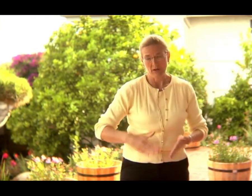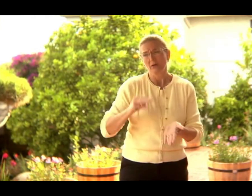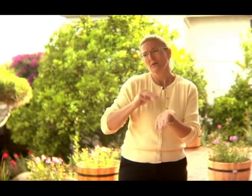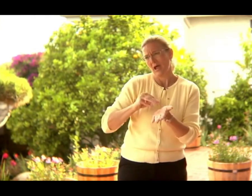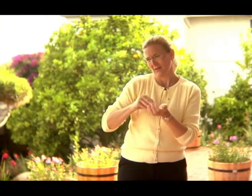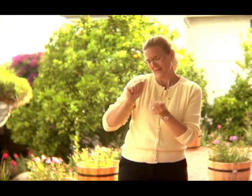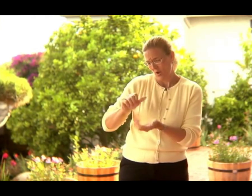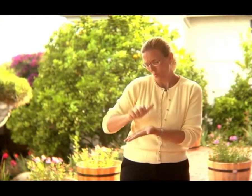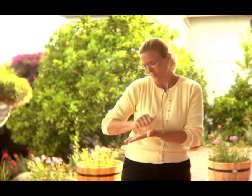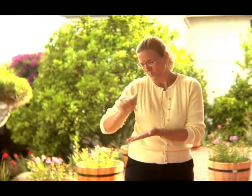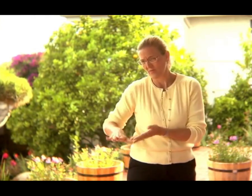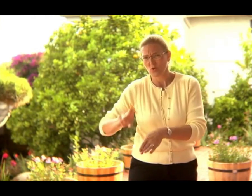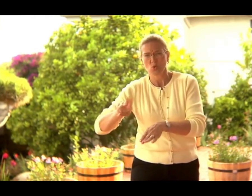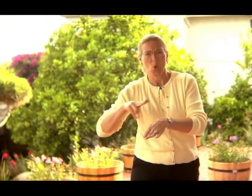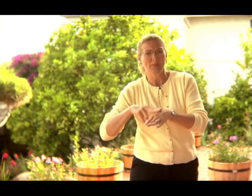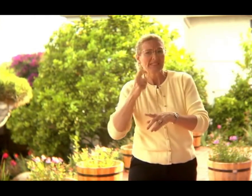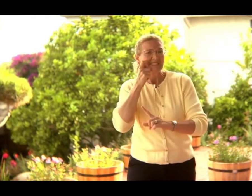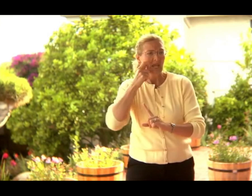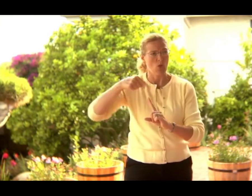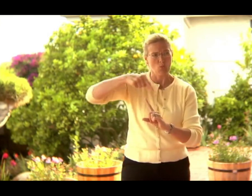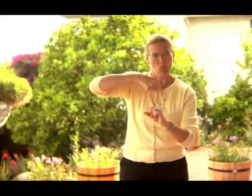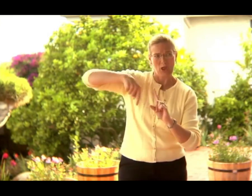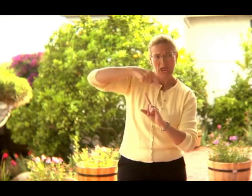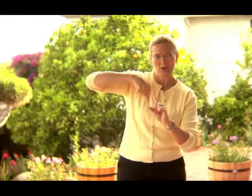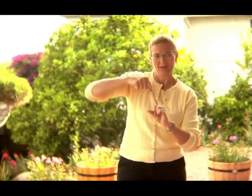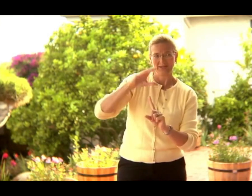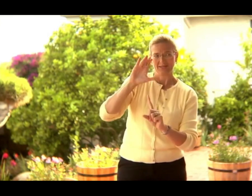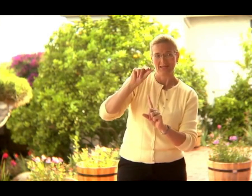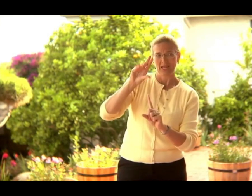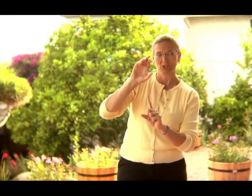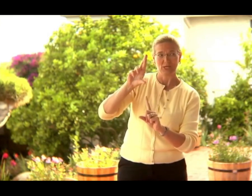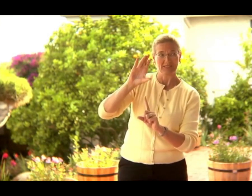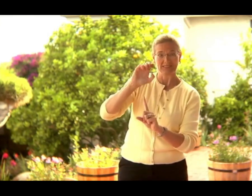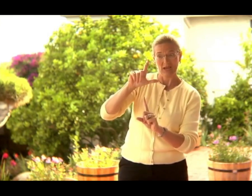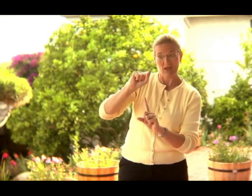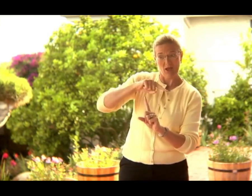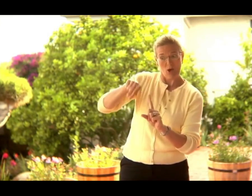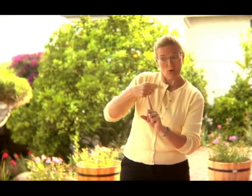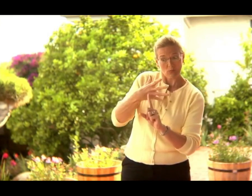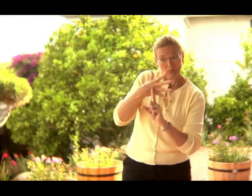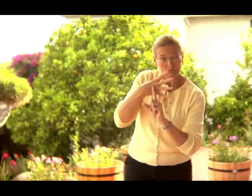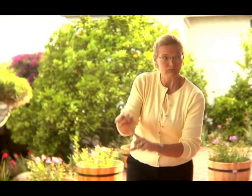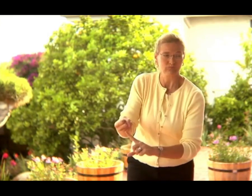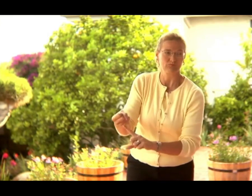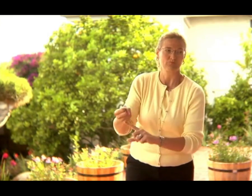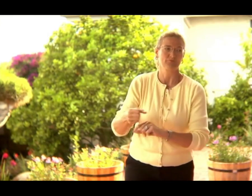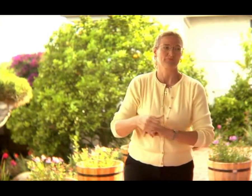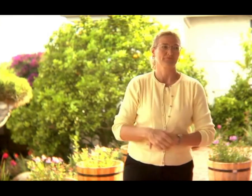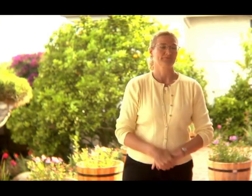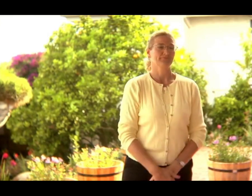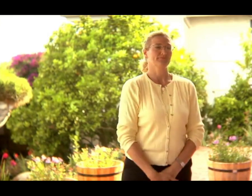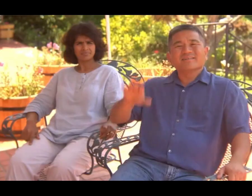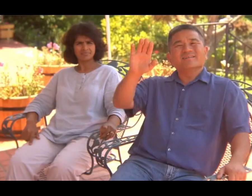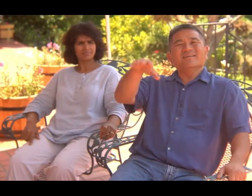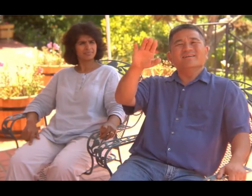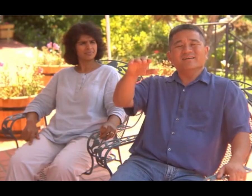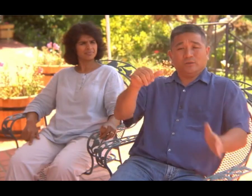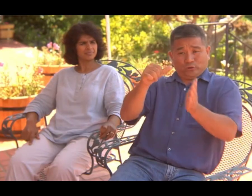doctor can just remove a slightly larger ring of skin from around the cancer cells to be sure all the cancer cells are gone. How long